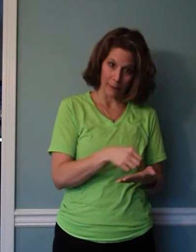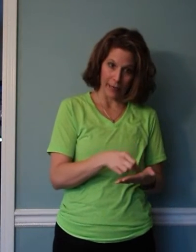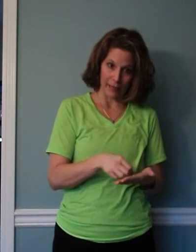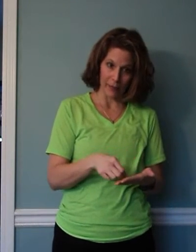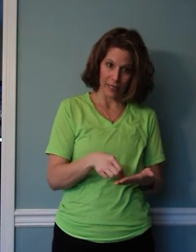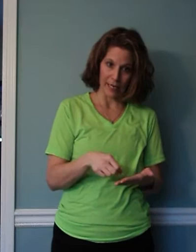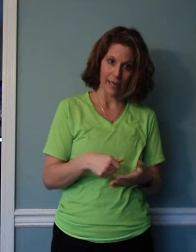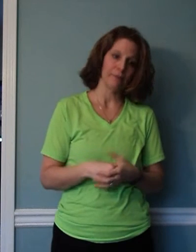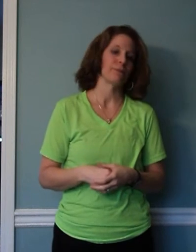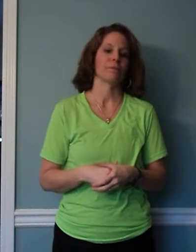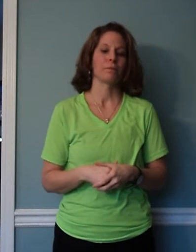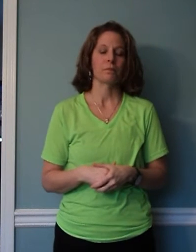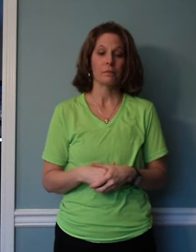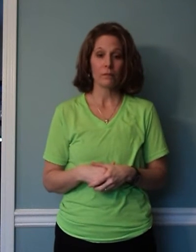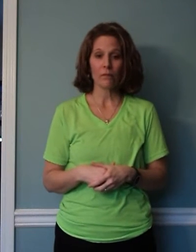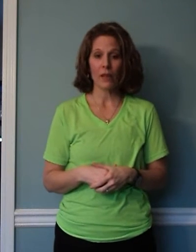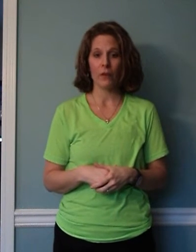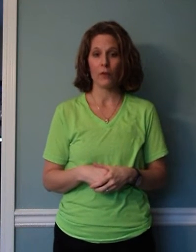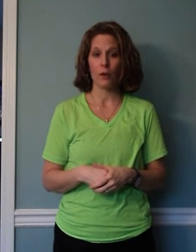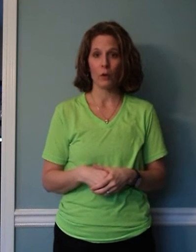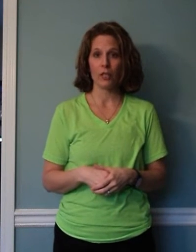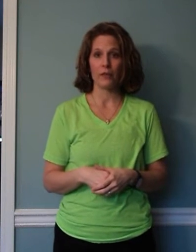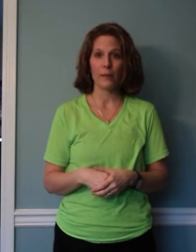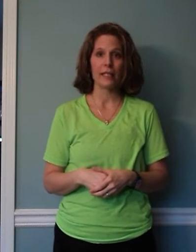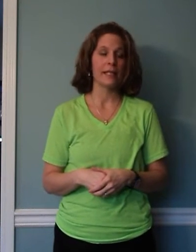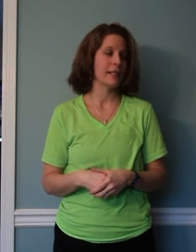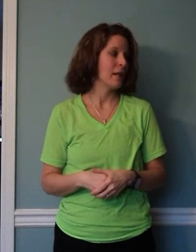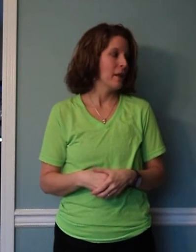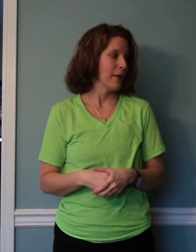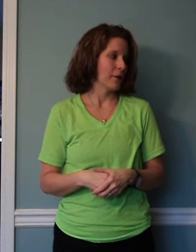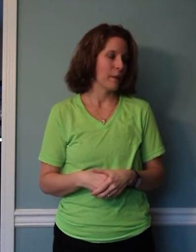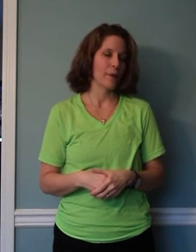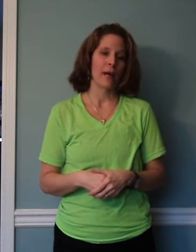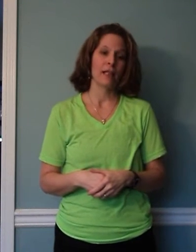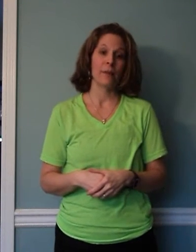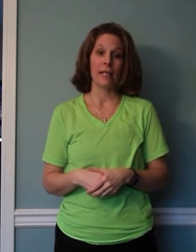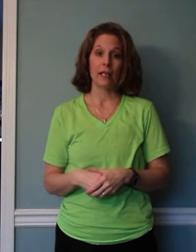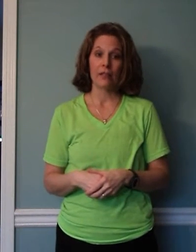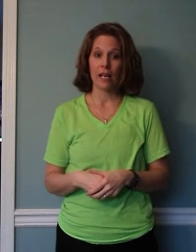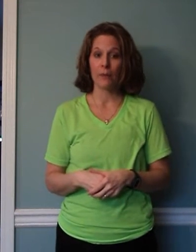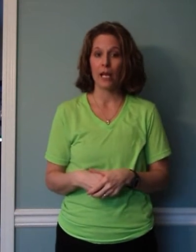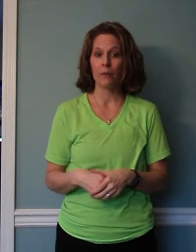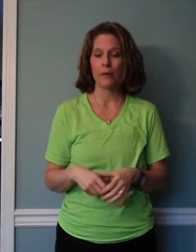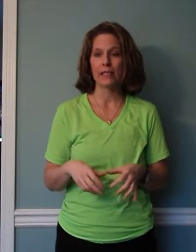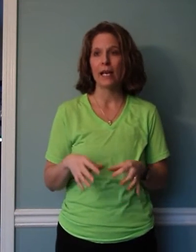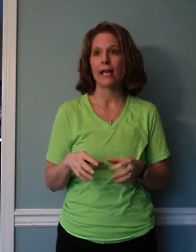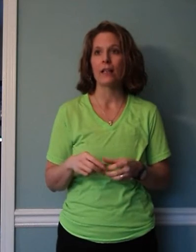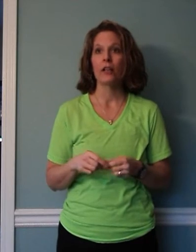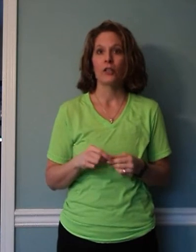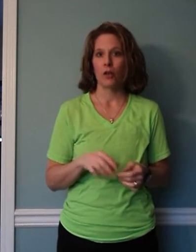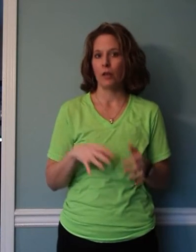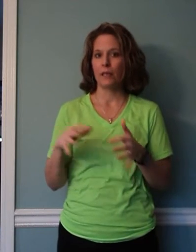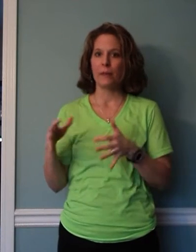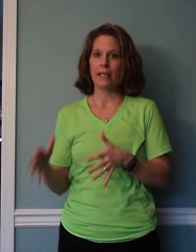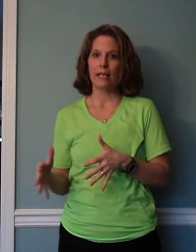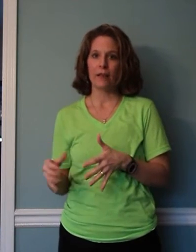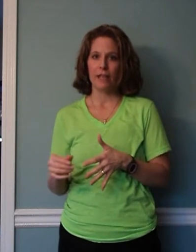writing something again. And then for the origin of species, if you remember back in the beginning of the timeline when we said, starting with the beginning of the